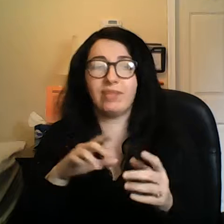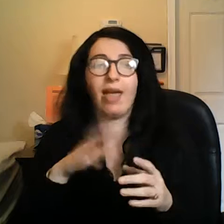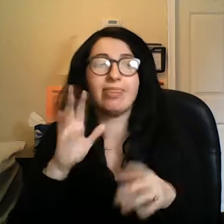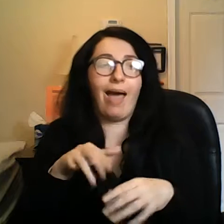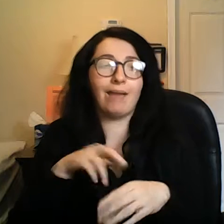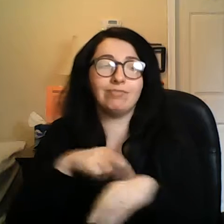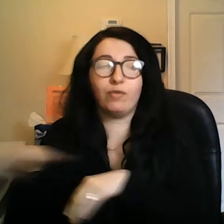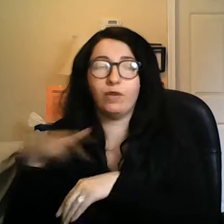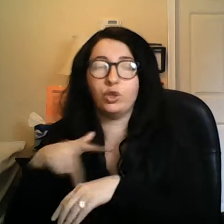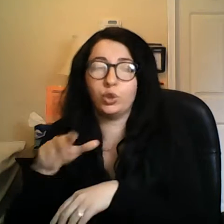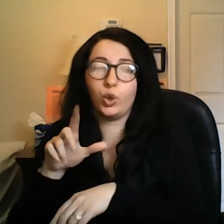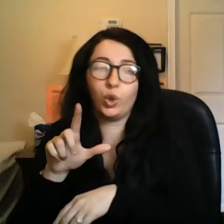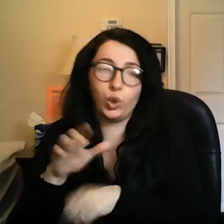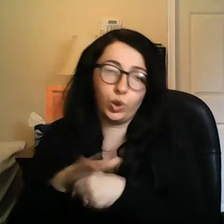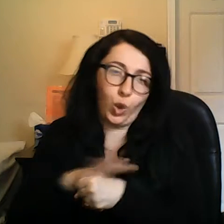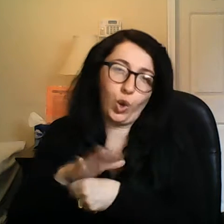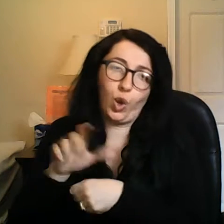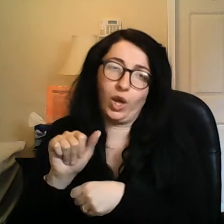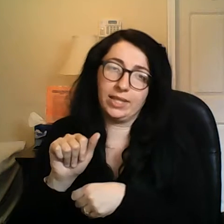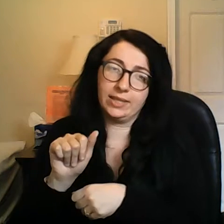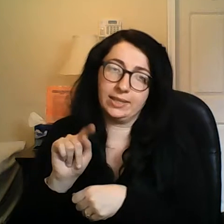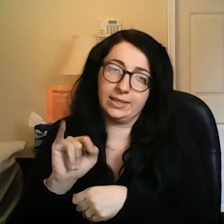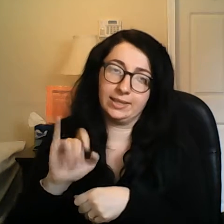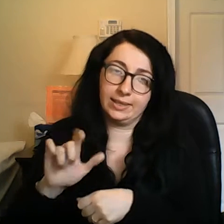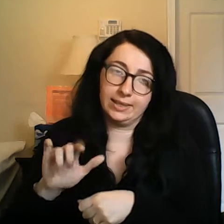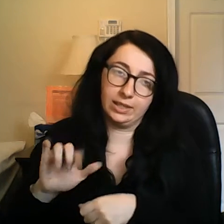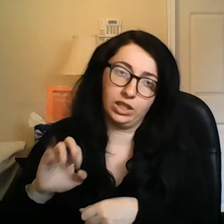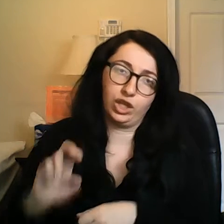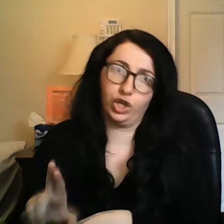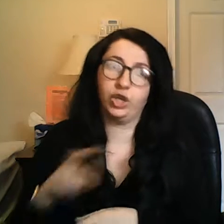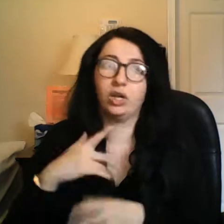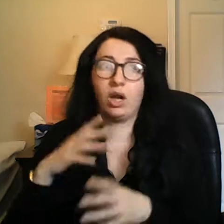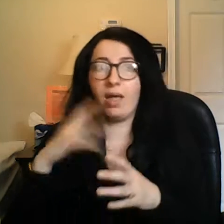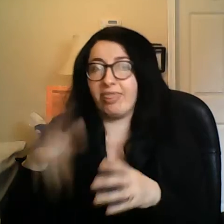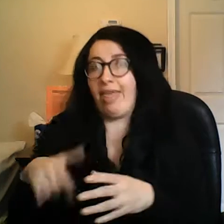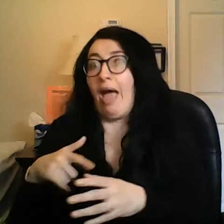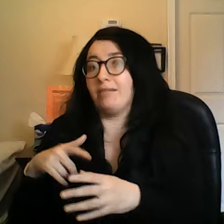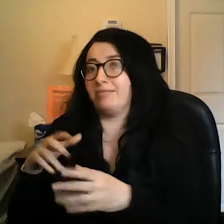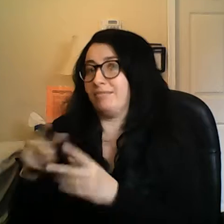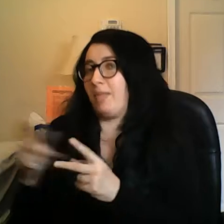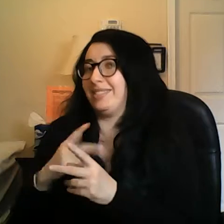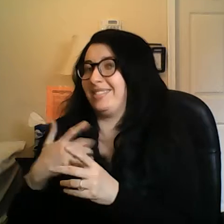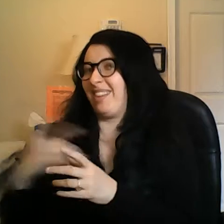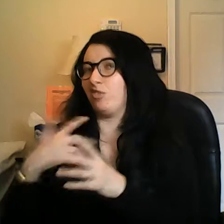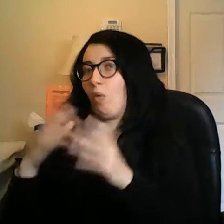official art school institution, but taught by like a really advanced master of painting or something like that.